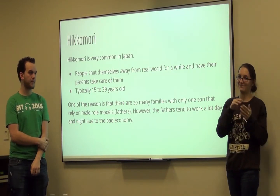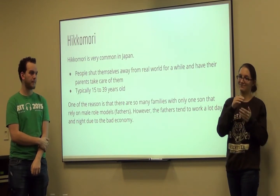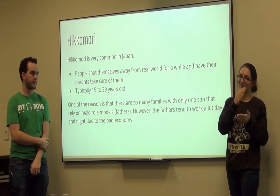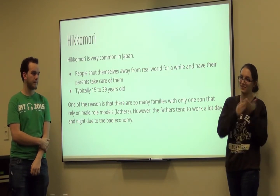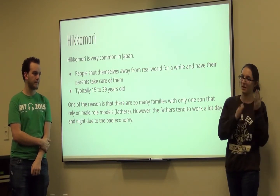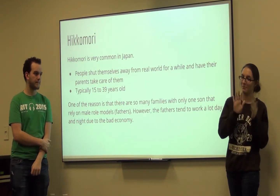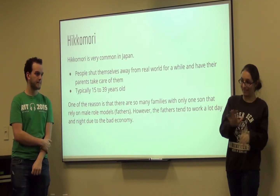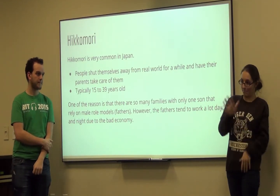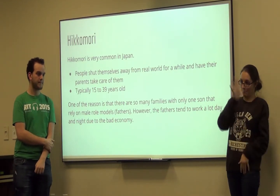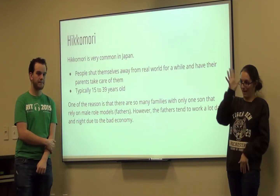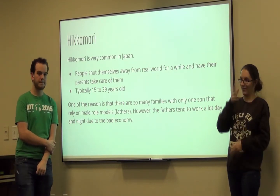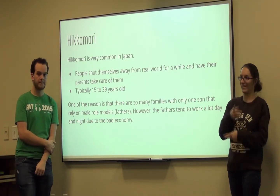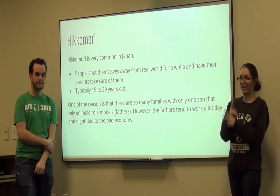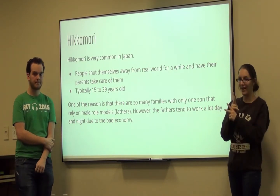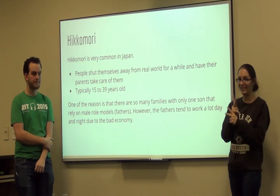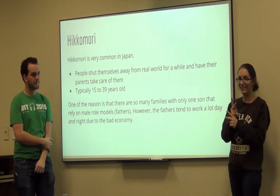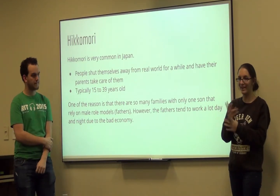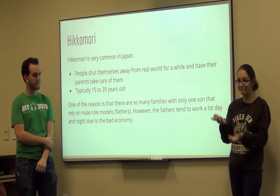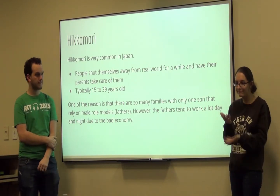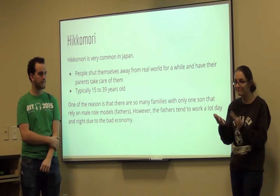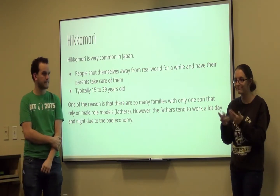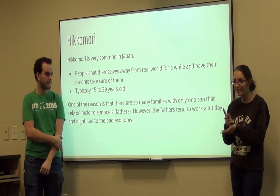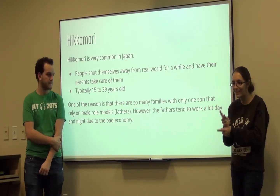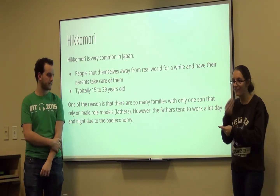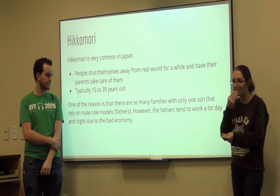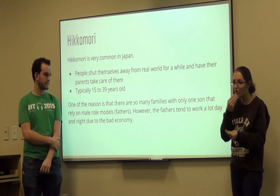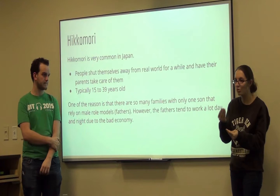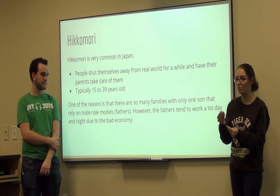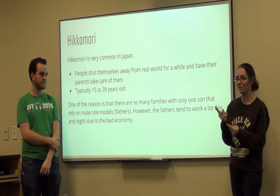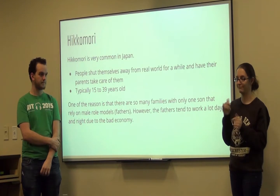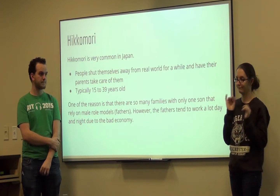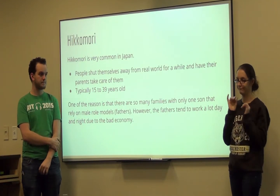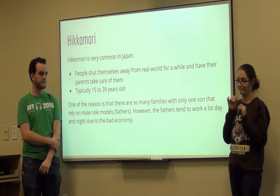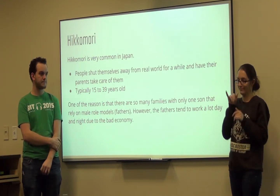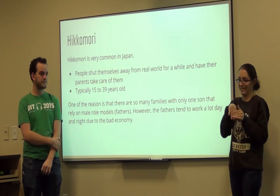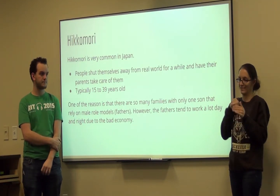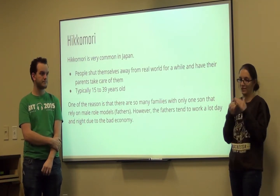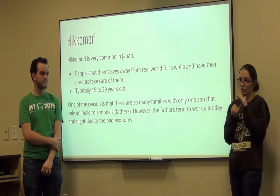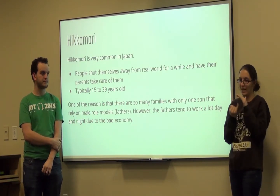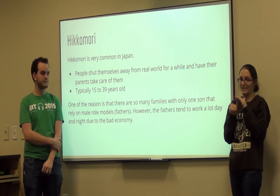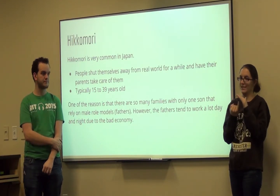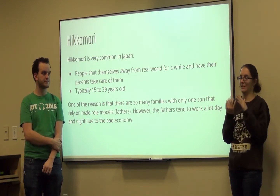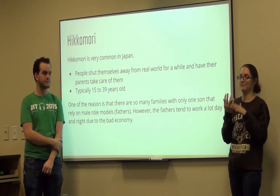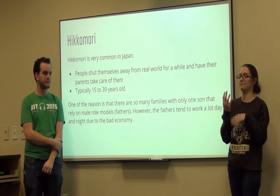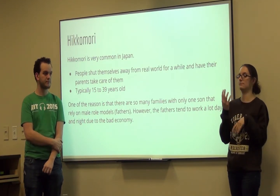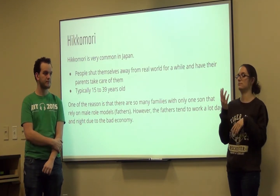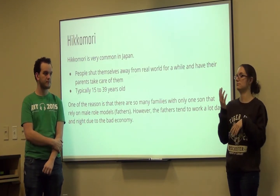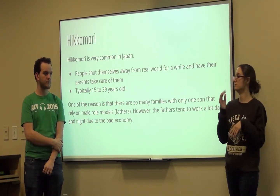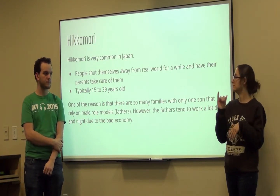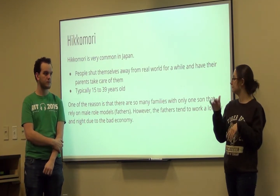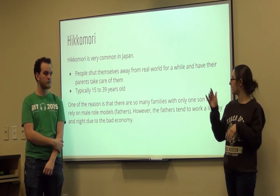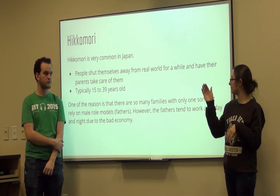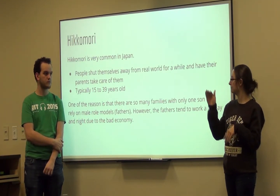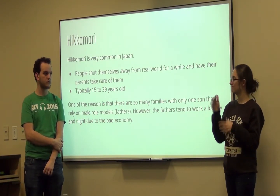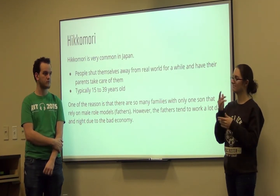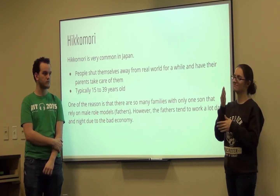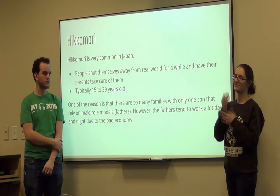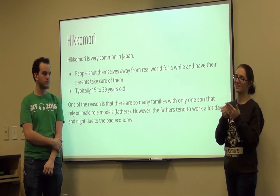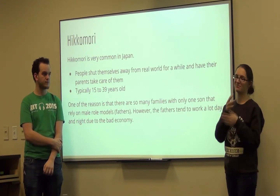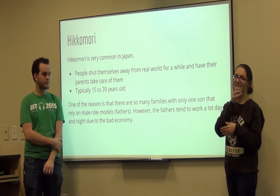with what was going on. Parents had to take care of kids, and they just didn't do much in the outside community. They stayed